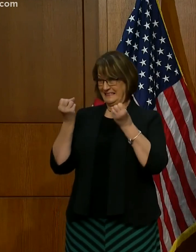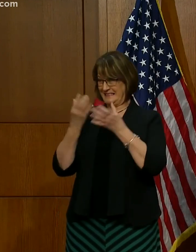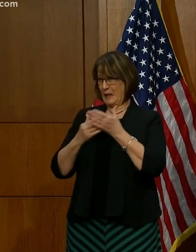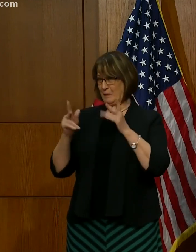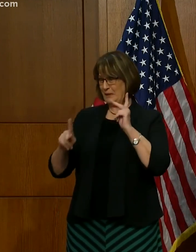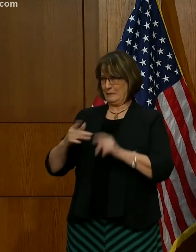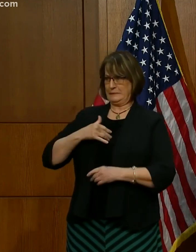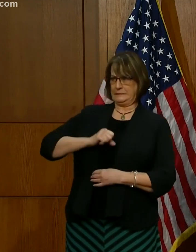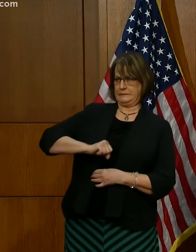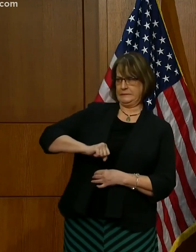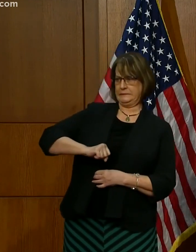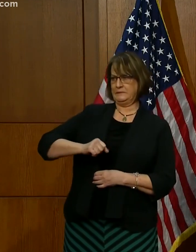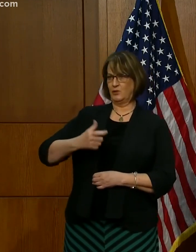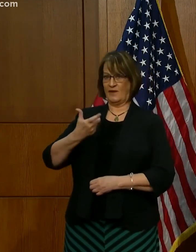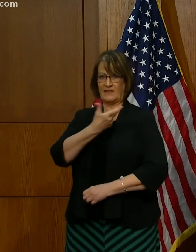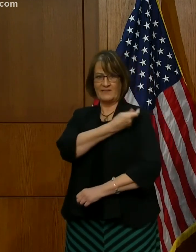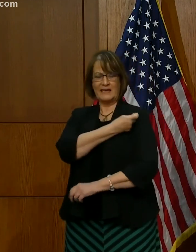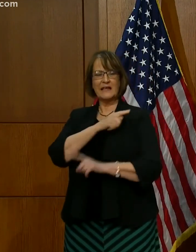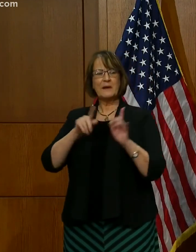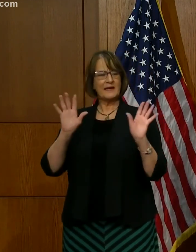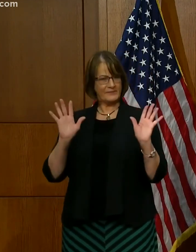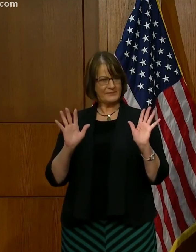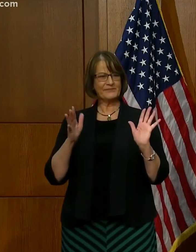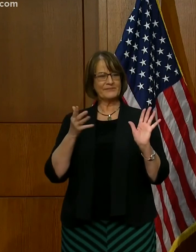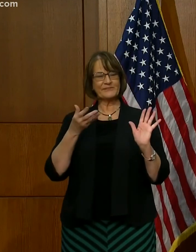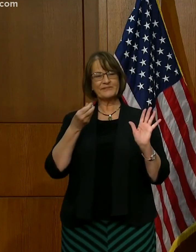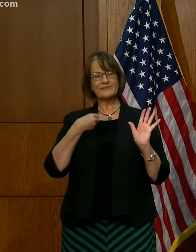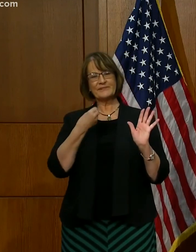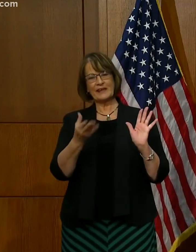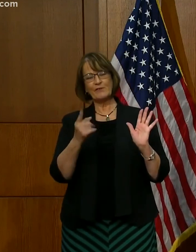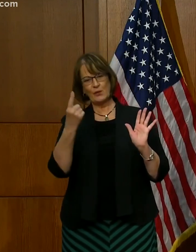it, but I'll just leave you with this thought.